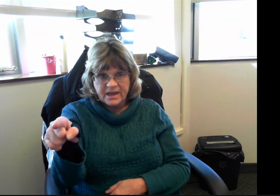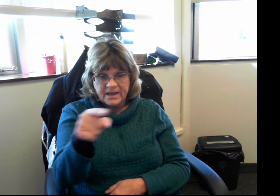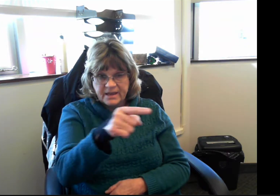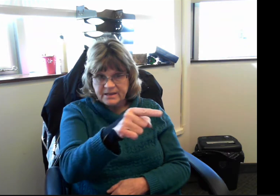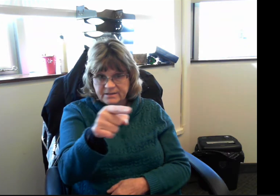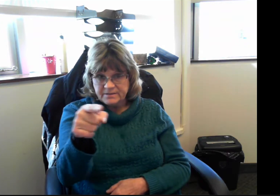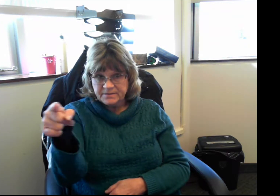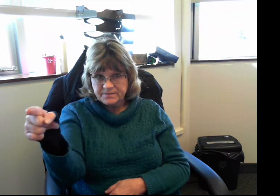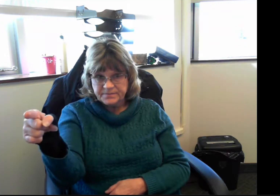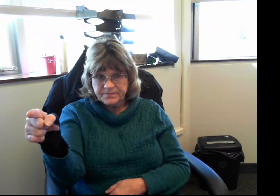they,